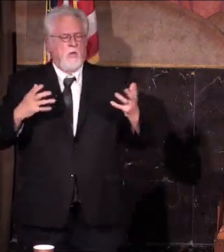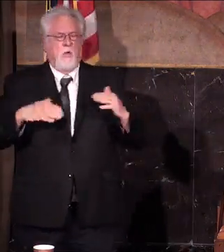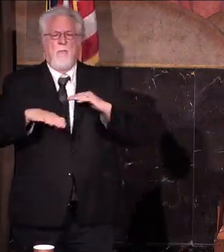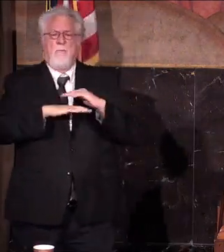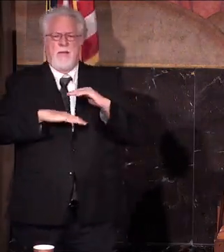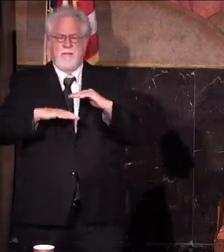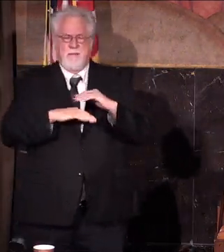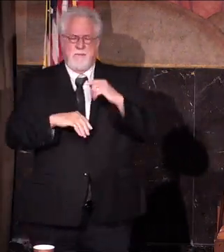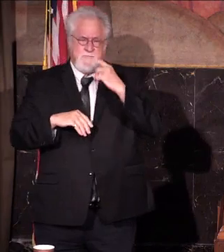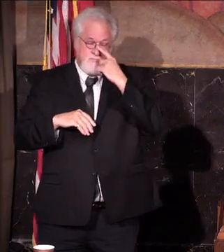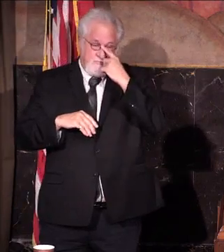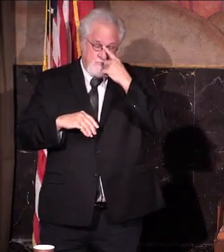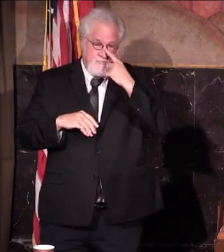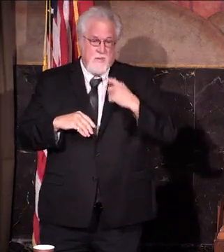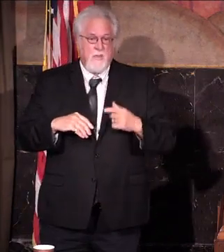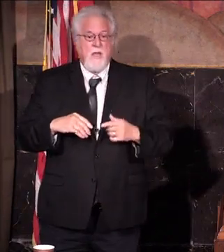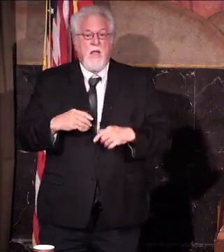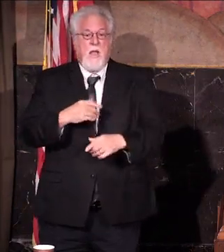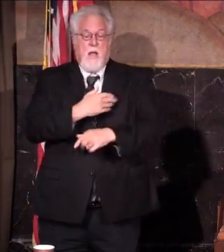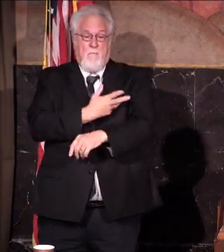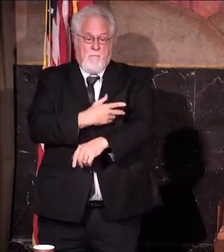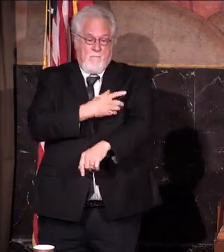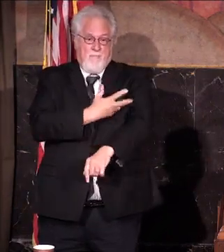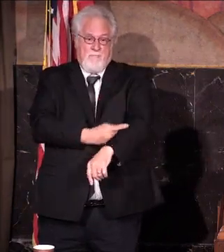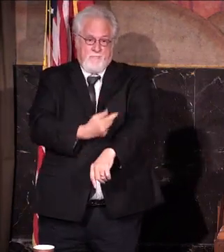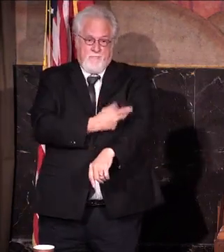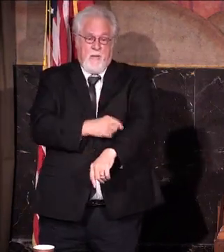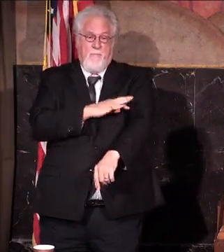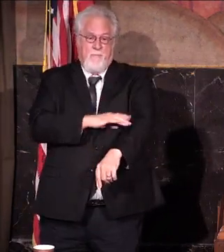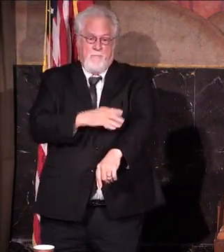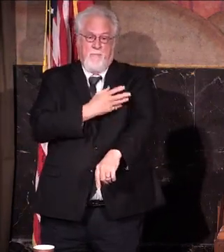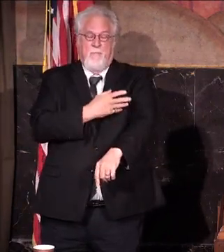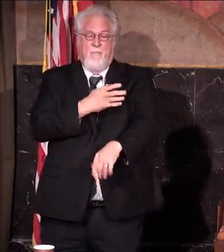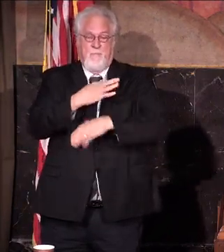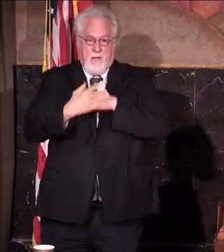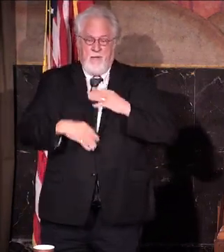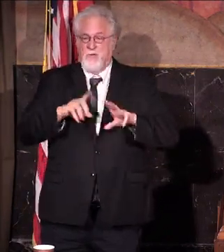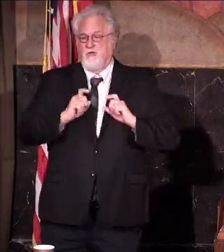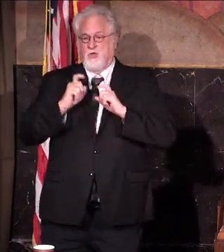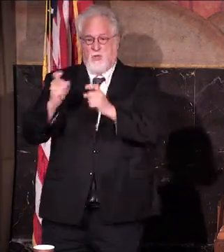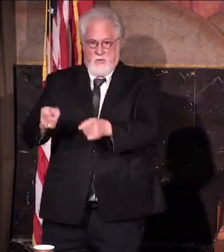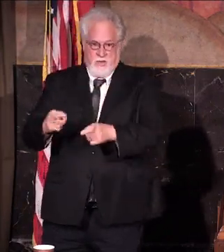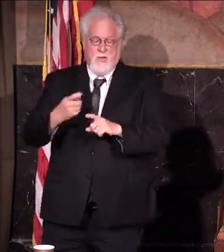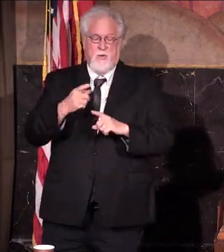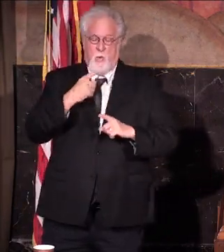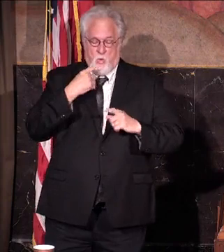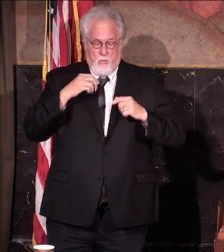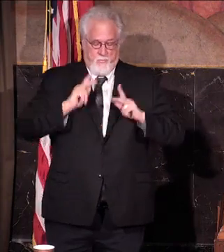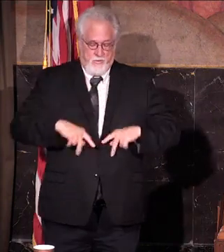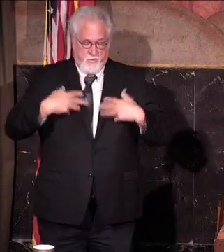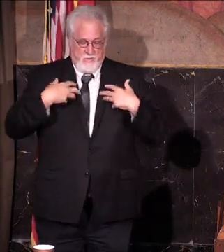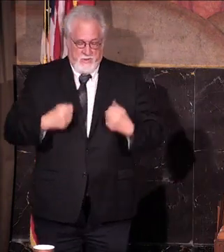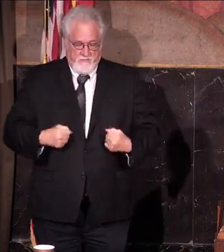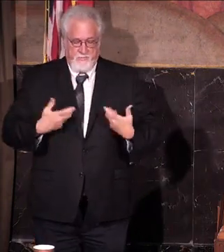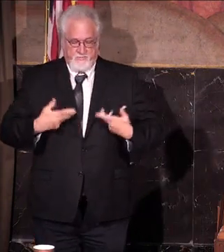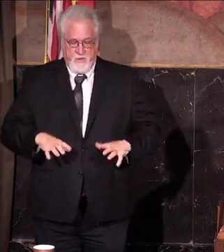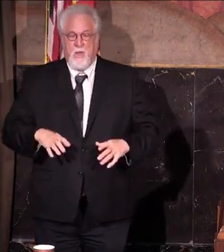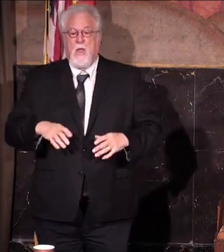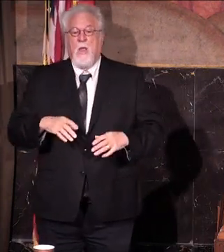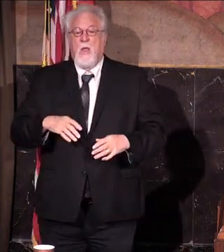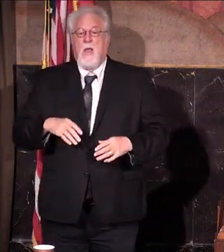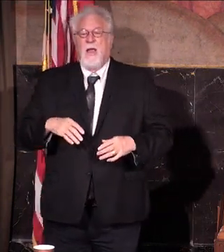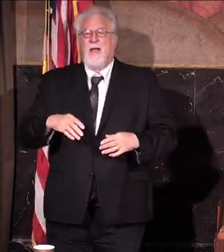this blood is donated by someone that's recovered from COVID-19. There's a